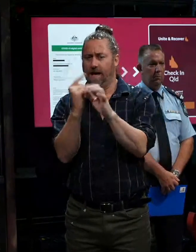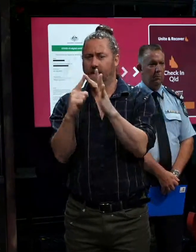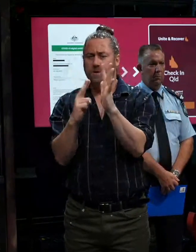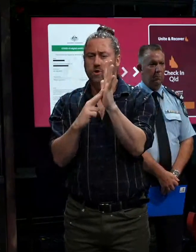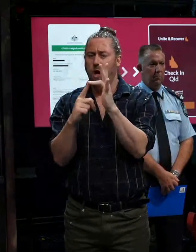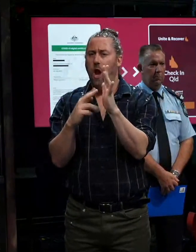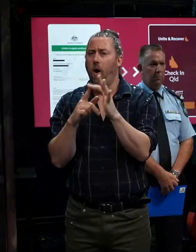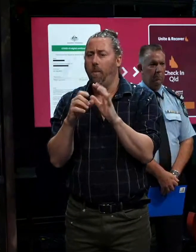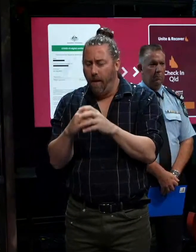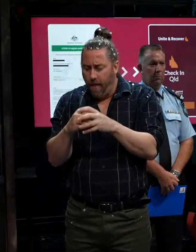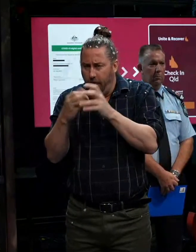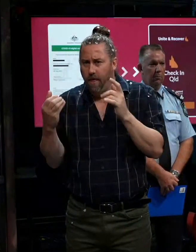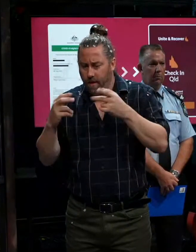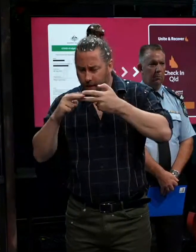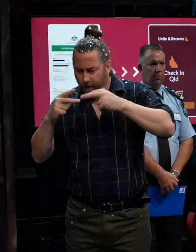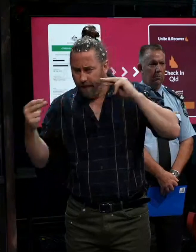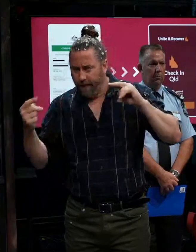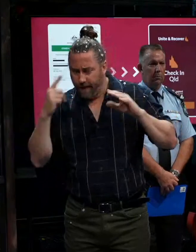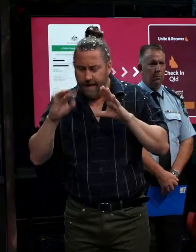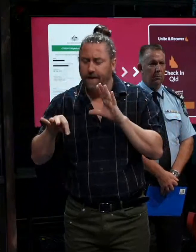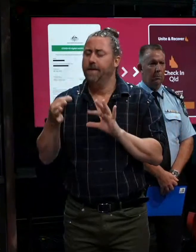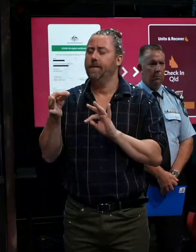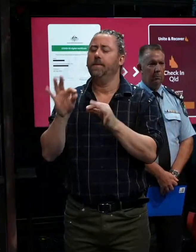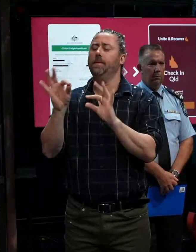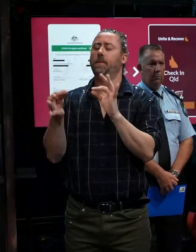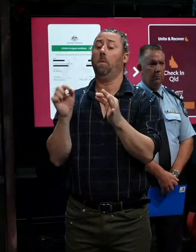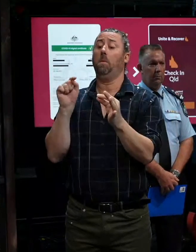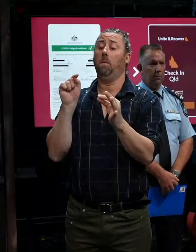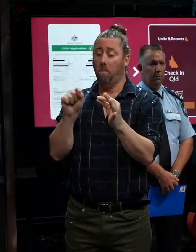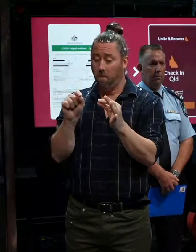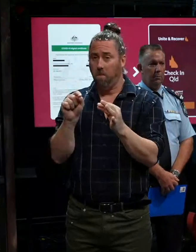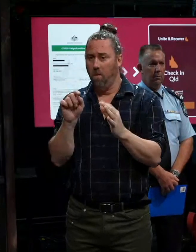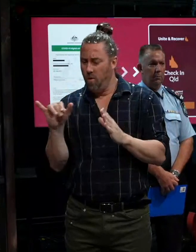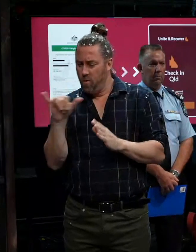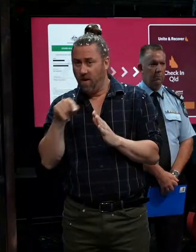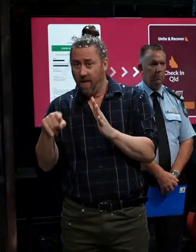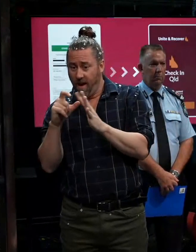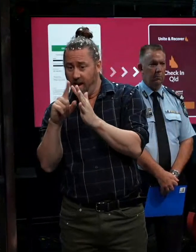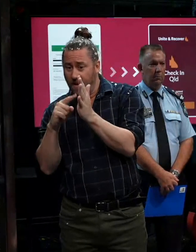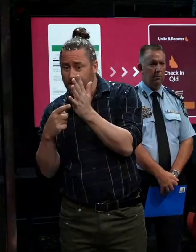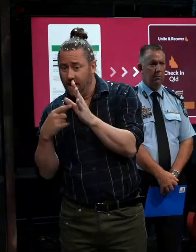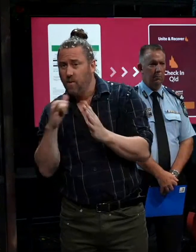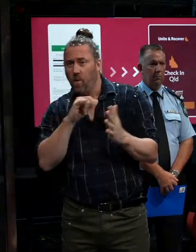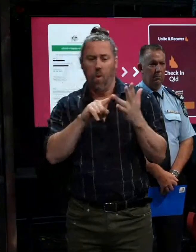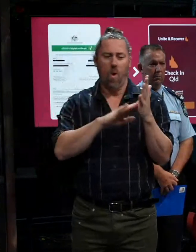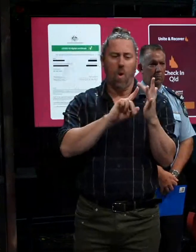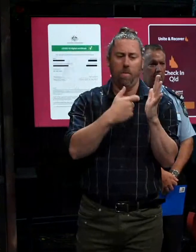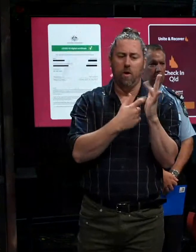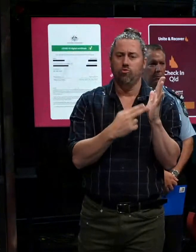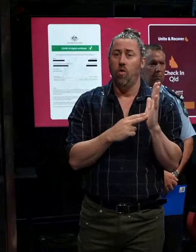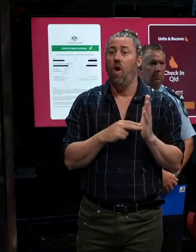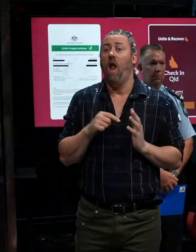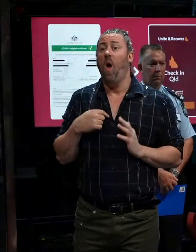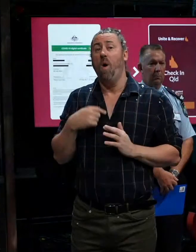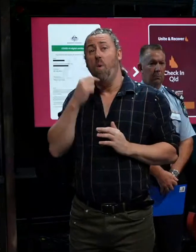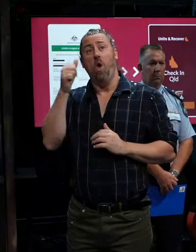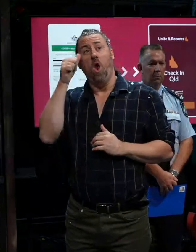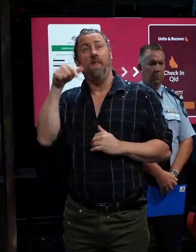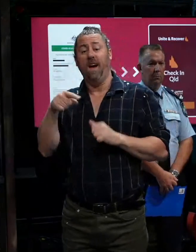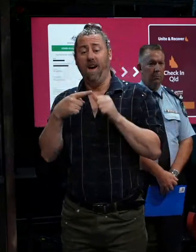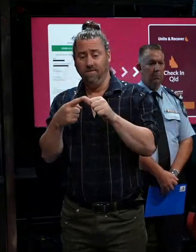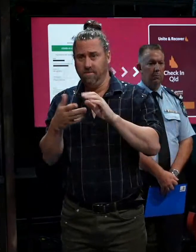routine. Our forensic and scientific services do a wonderful job, and we have turnaround times within 24 hours for genomic analysis.